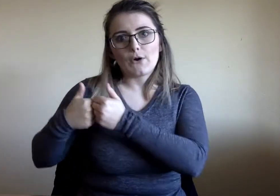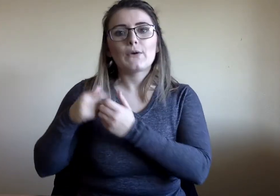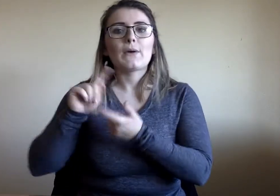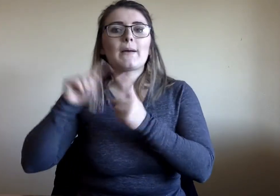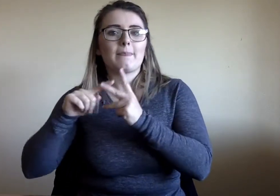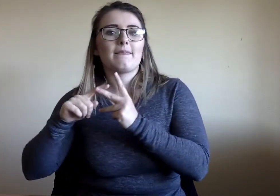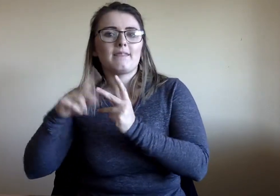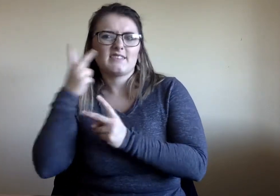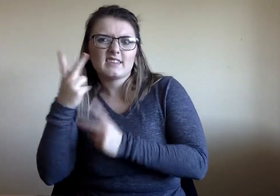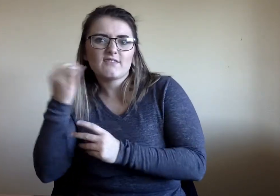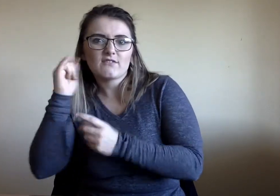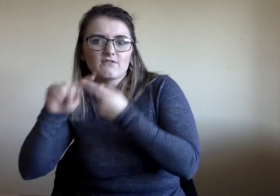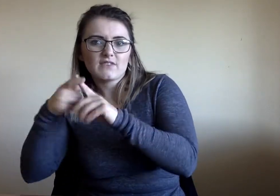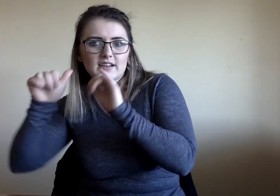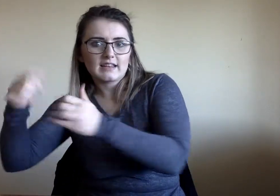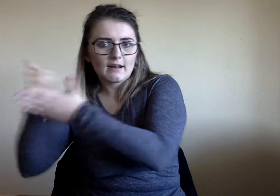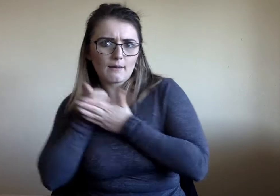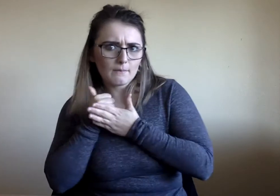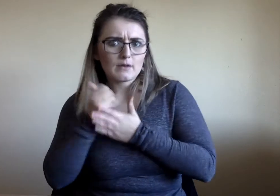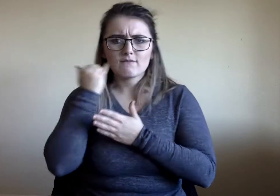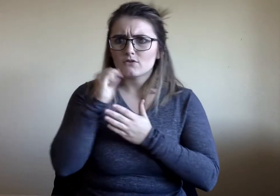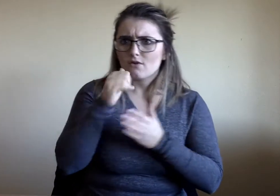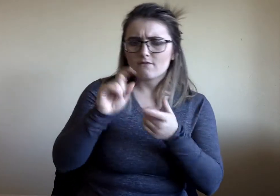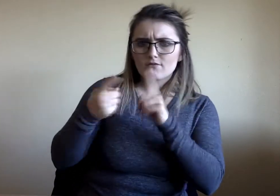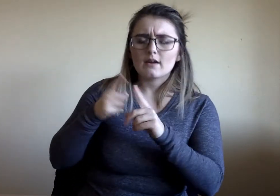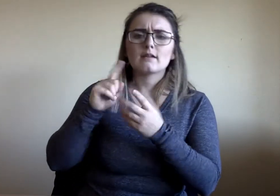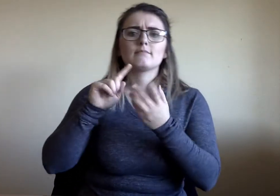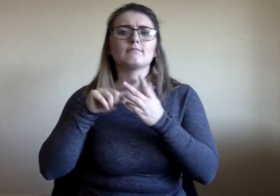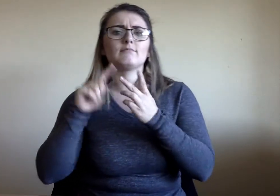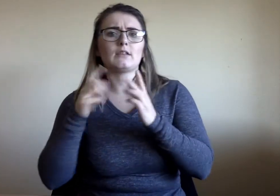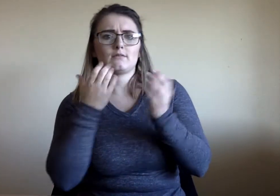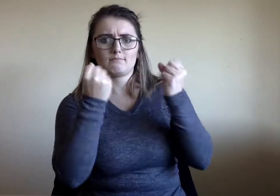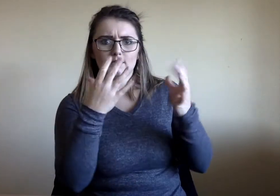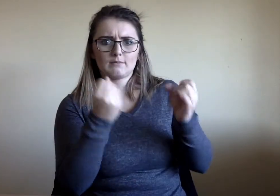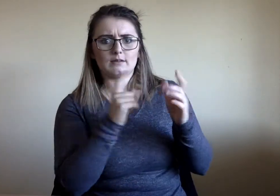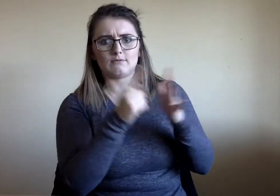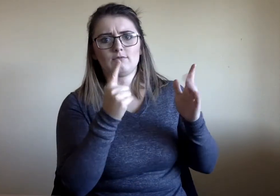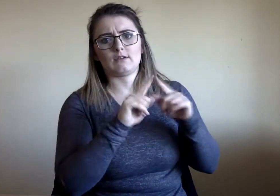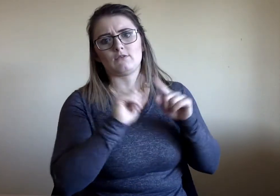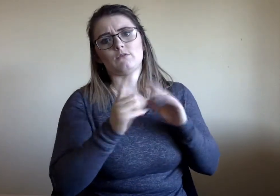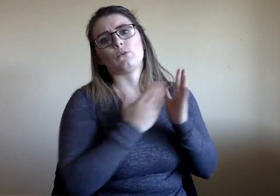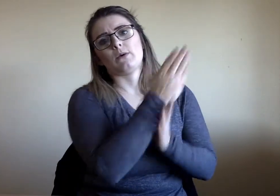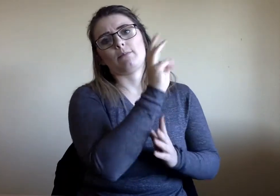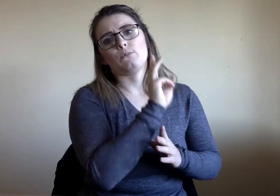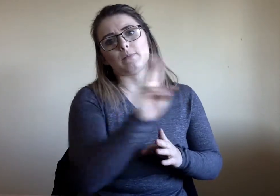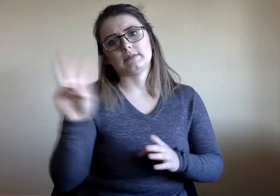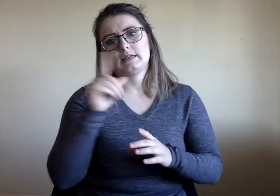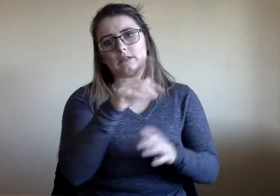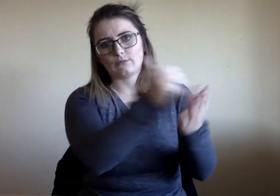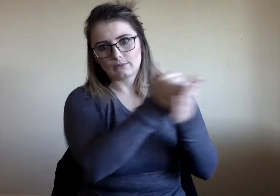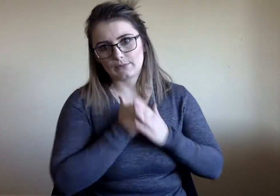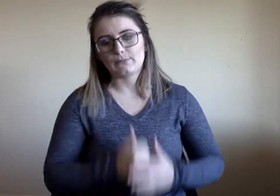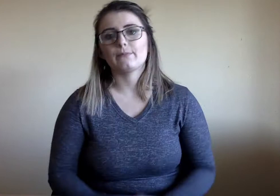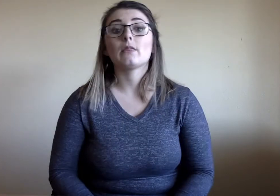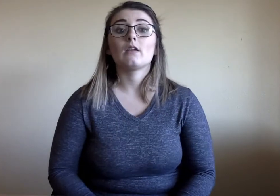friend, I think there's lots of websites that you could go to that might help you with that. Now, I know I said that you may need to deprive yourself of sleep